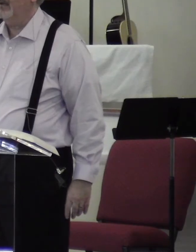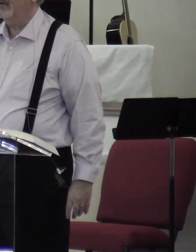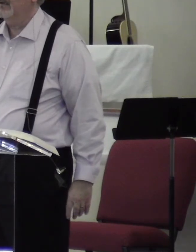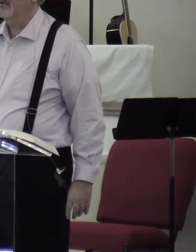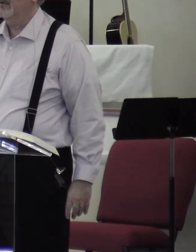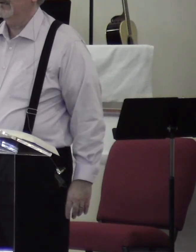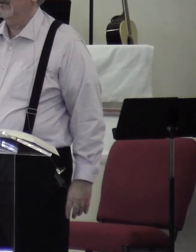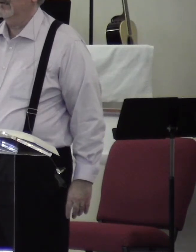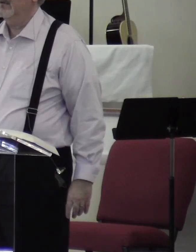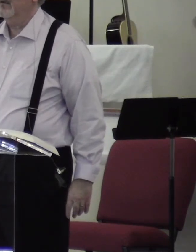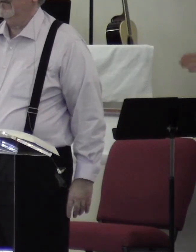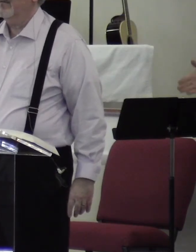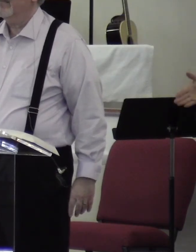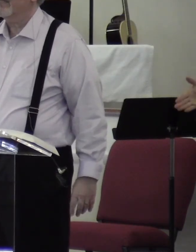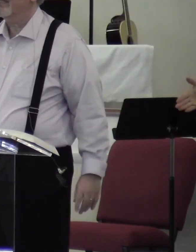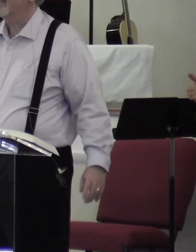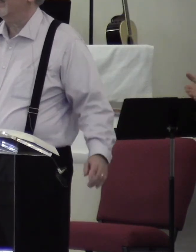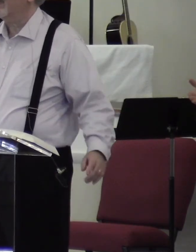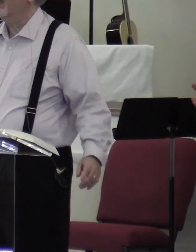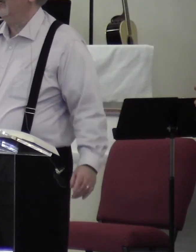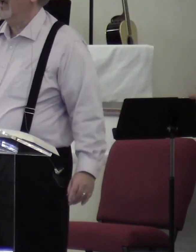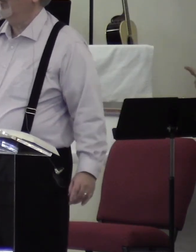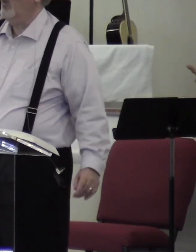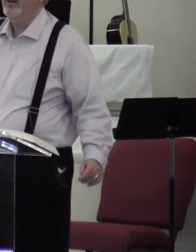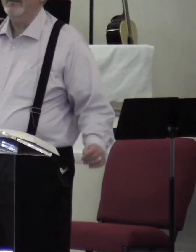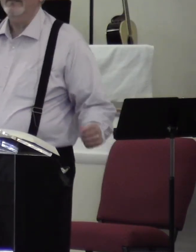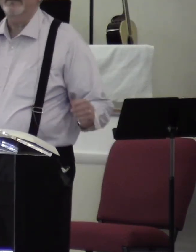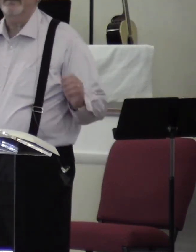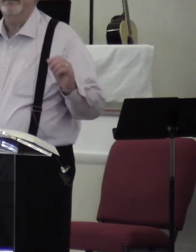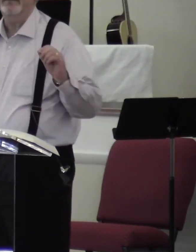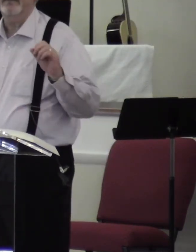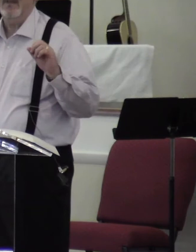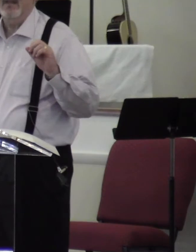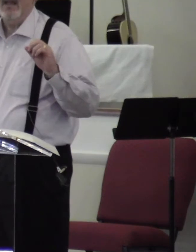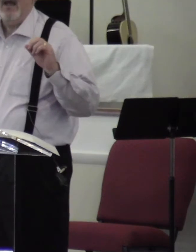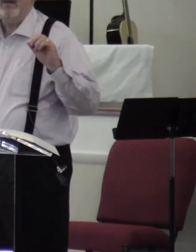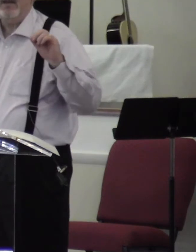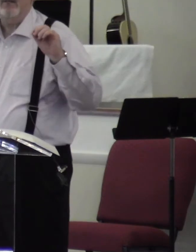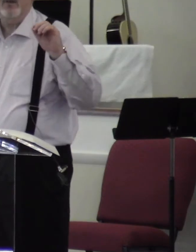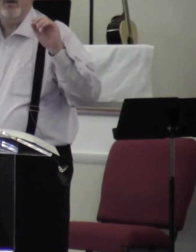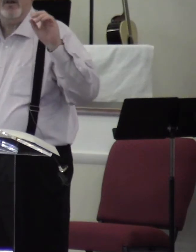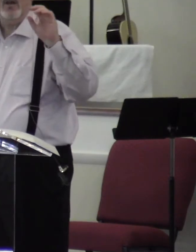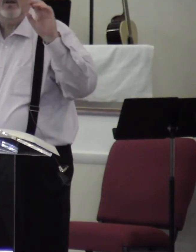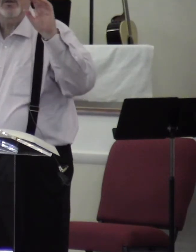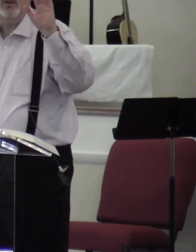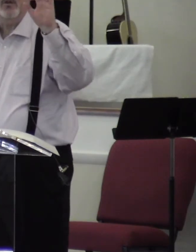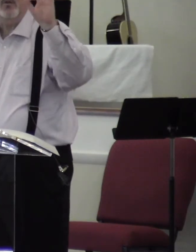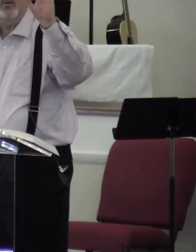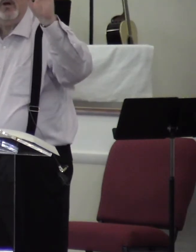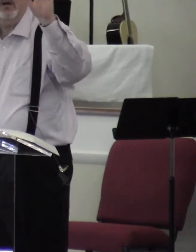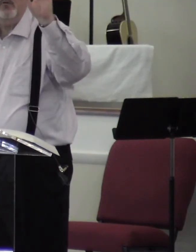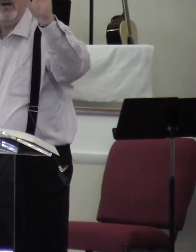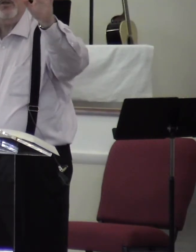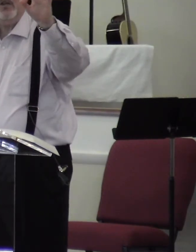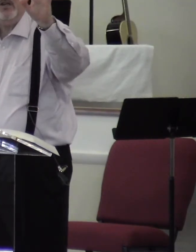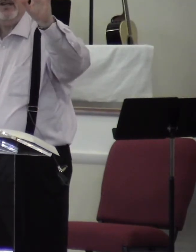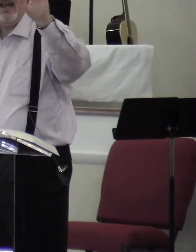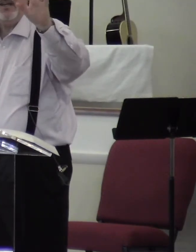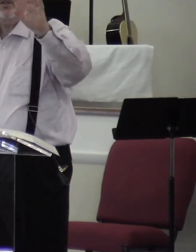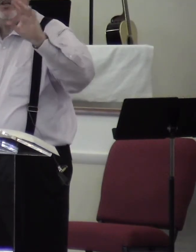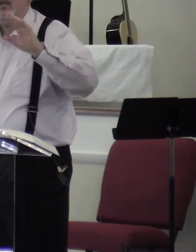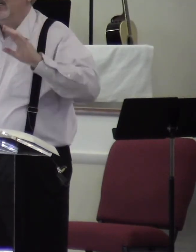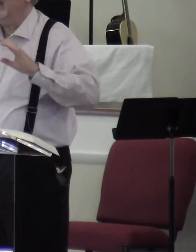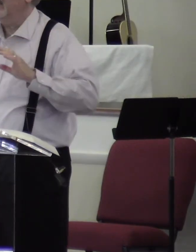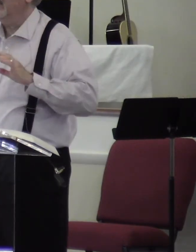someday? Got one? How many are we going to go to Russia